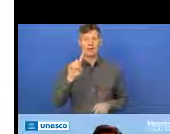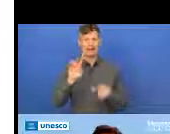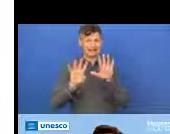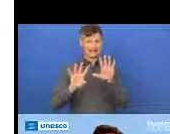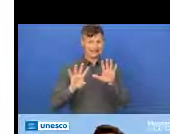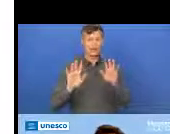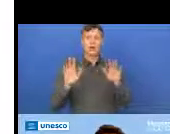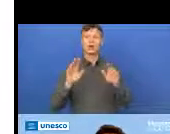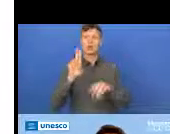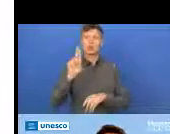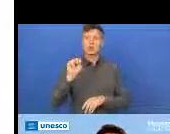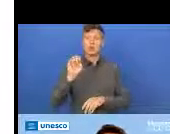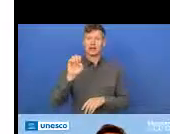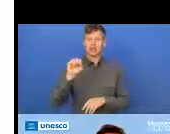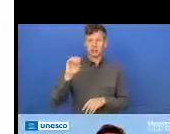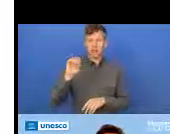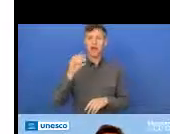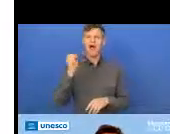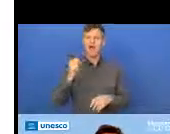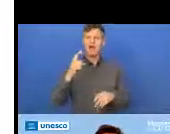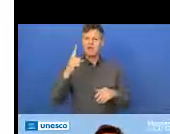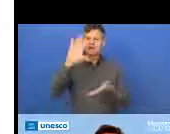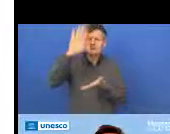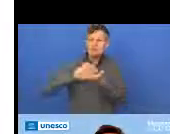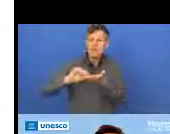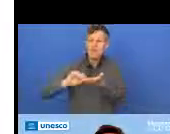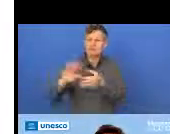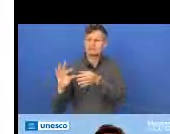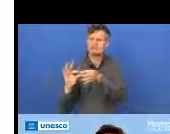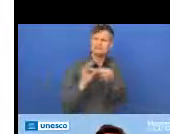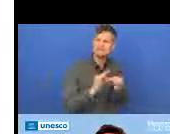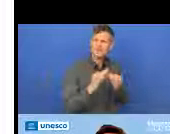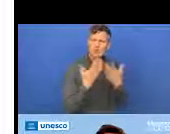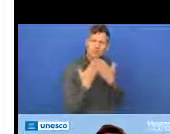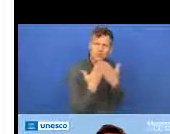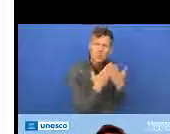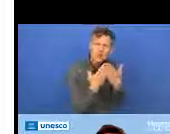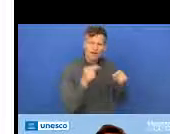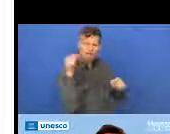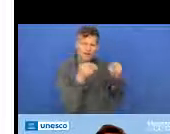School Violence and Bullying. And we felt that there was a major gap on